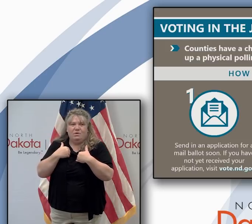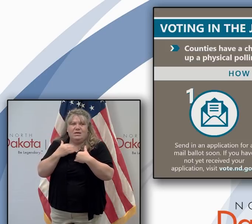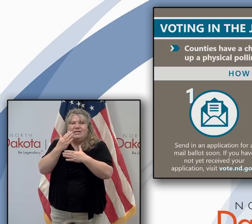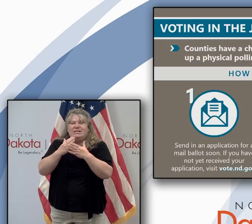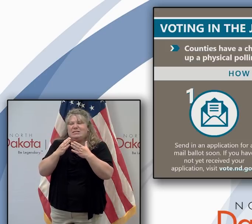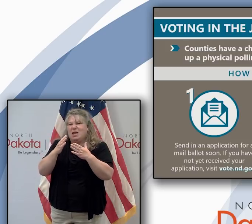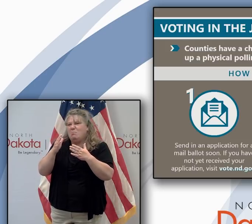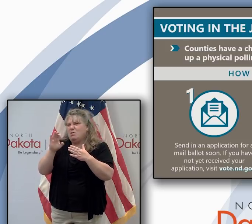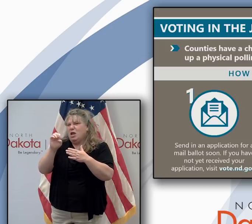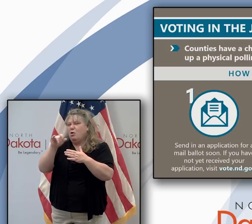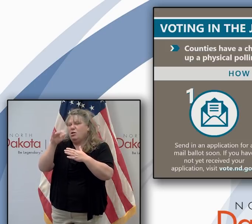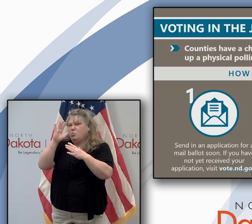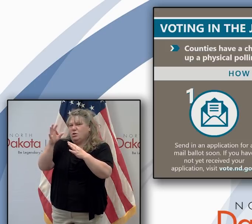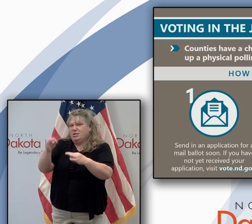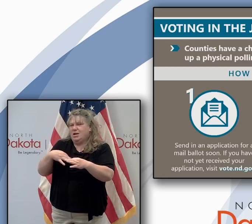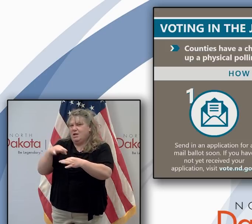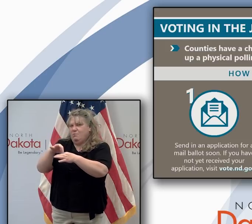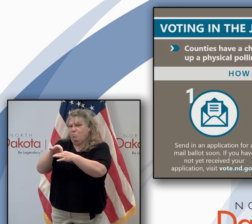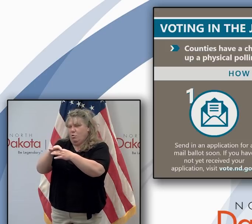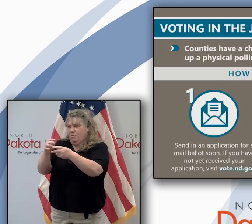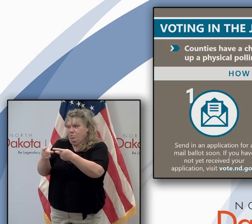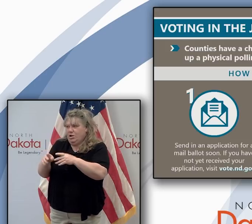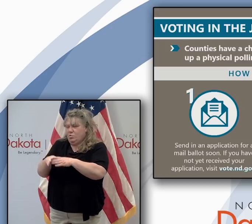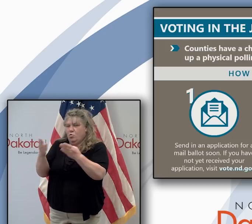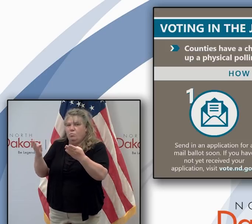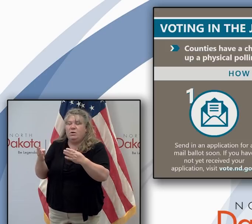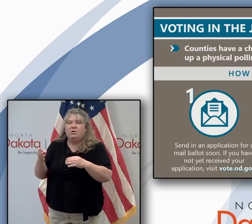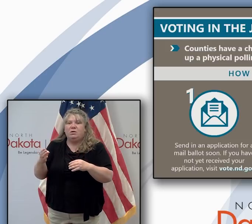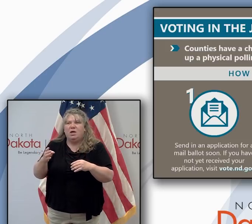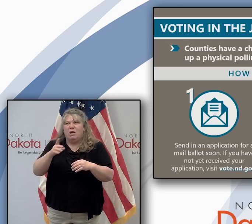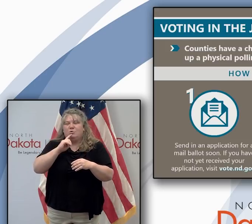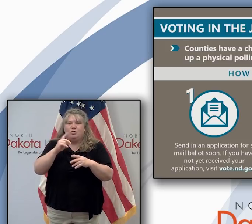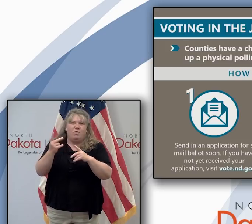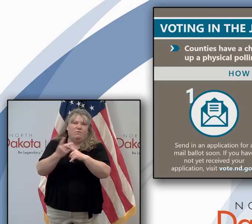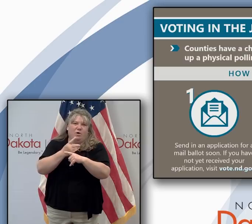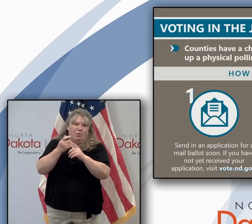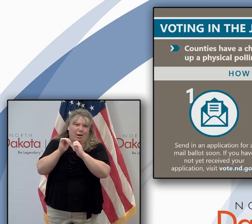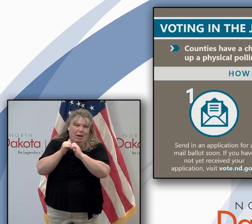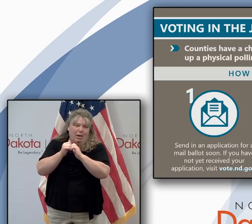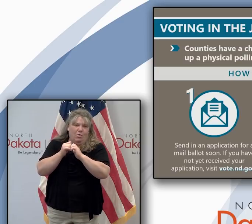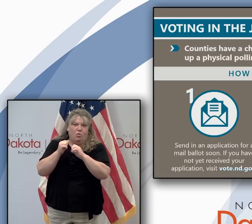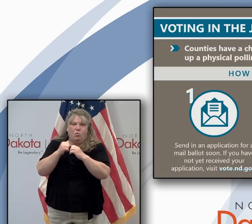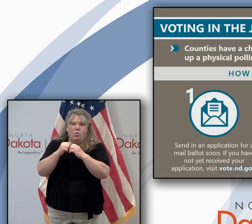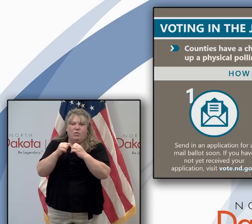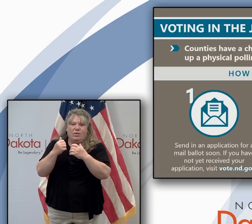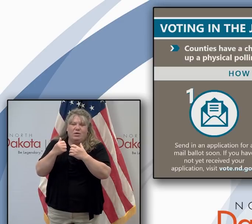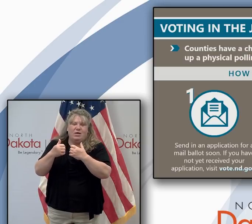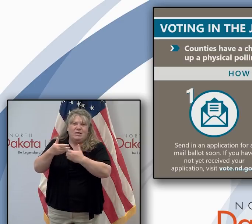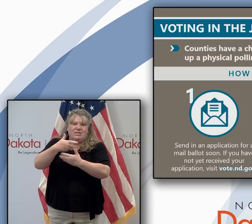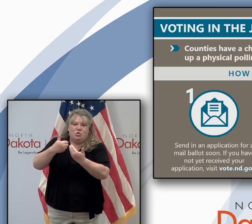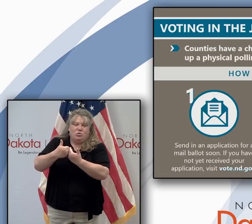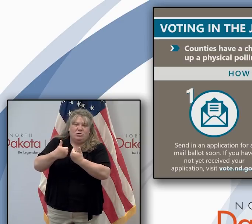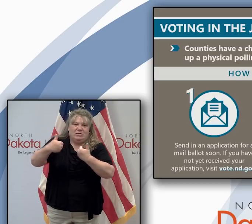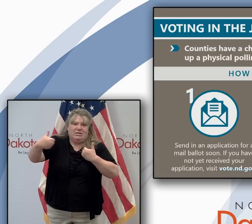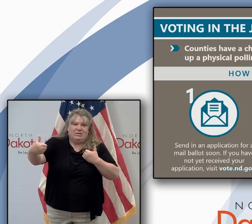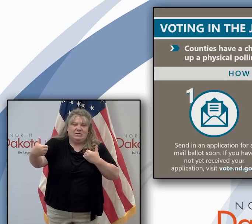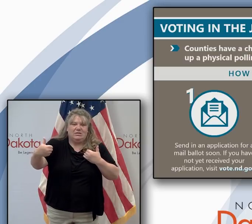some counties may choose to have a polling place open. I'm sure they'll figure out a way to do that with social distancing and